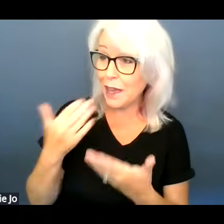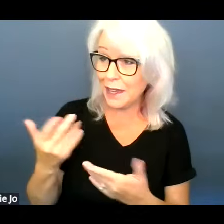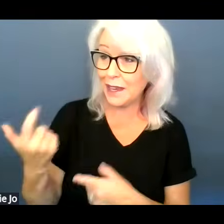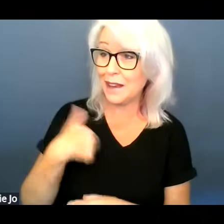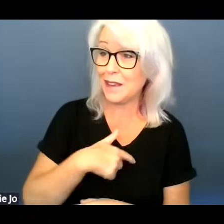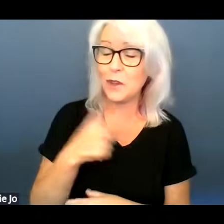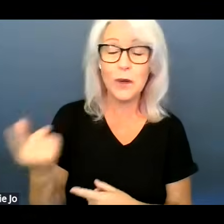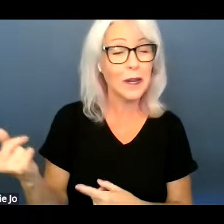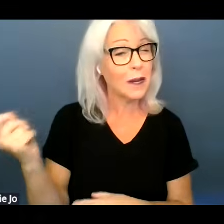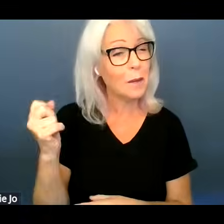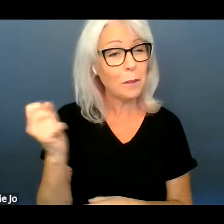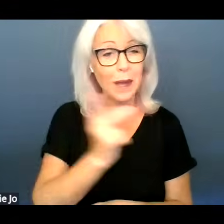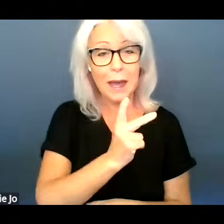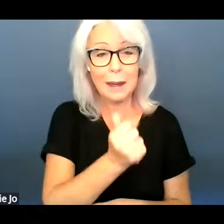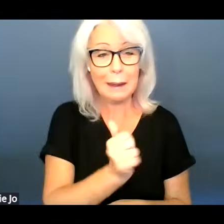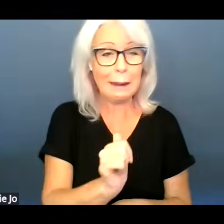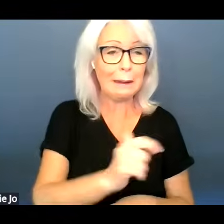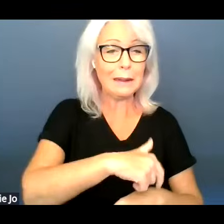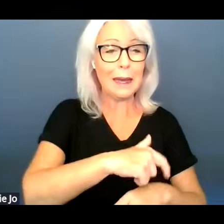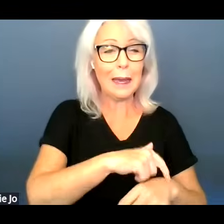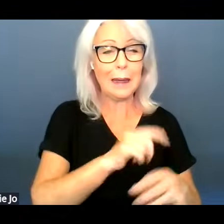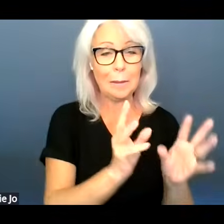sure. Bonnie.